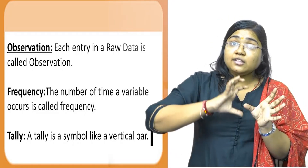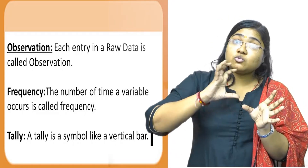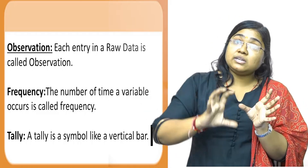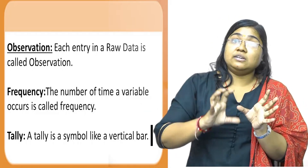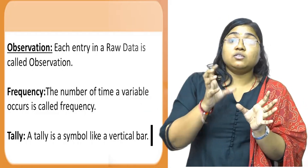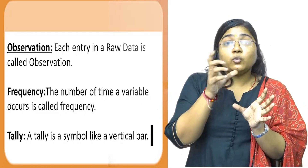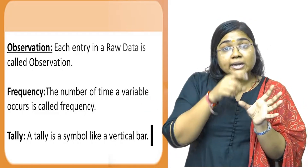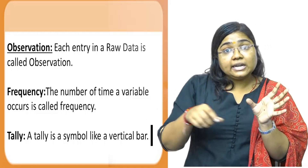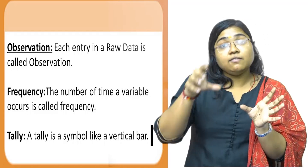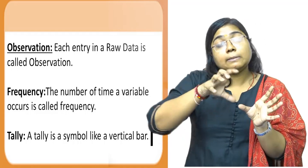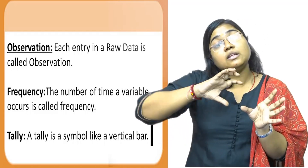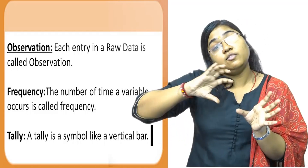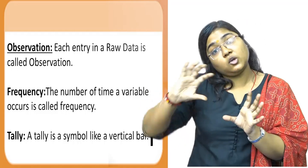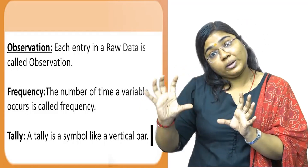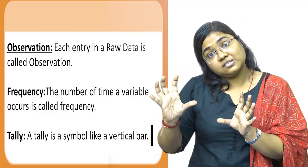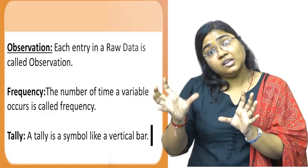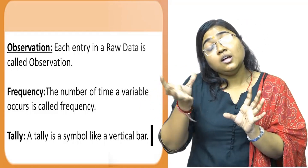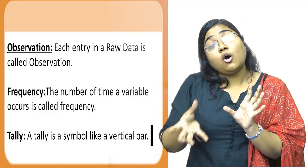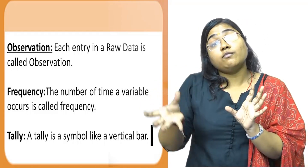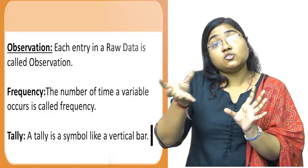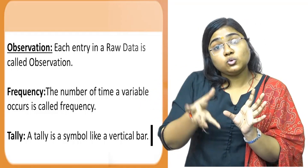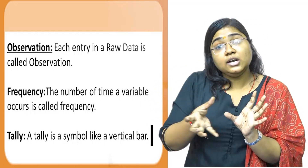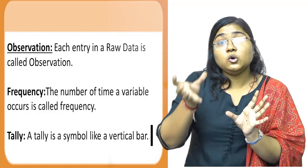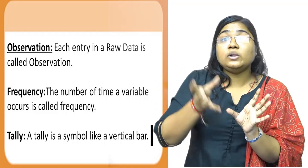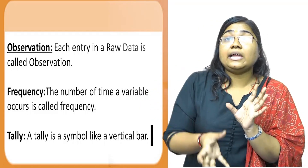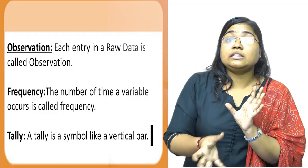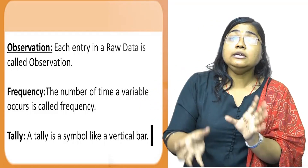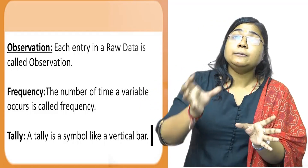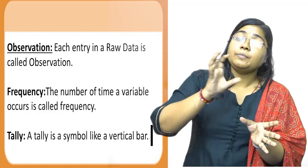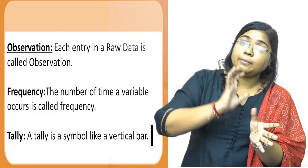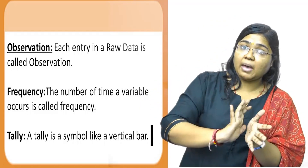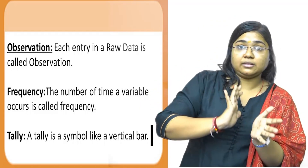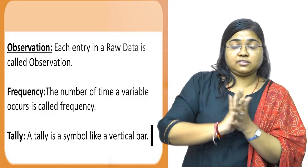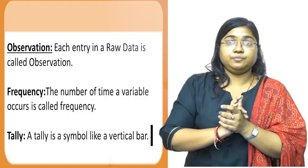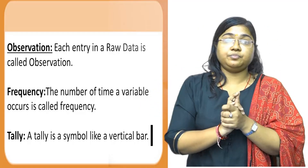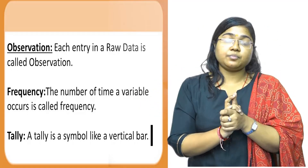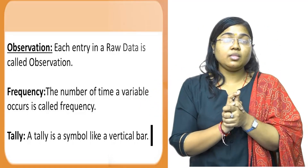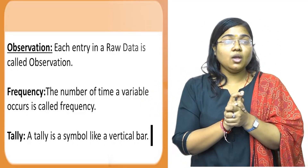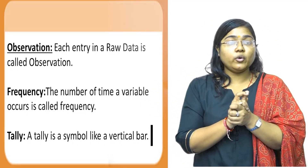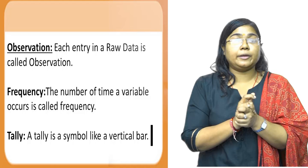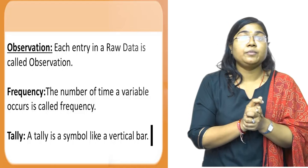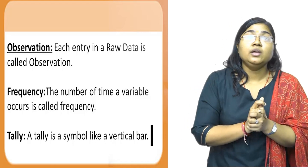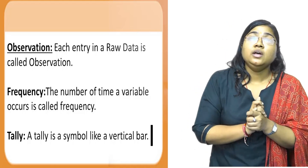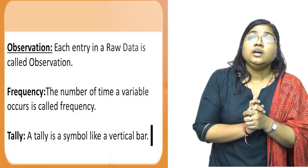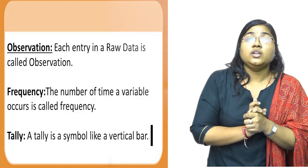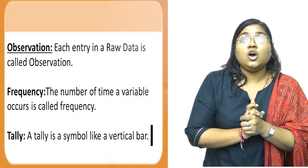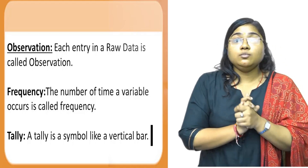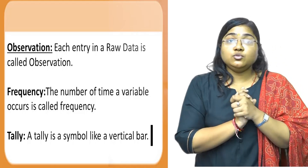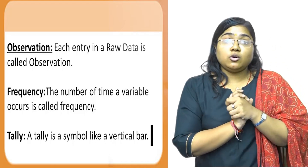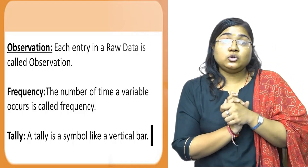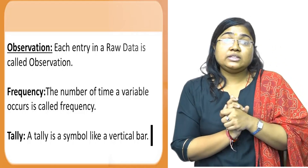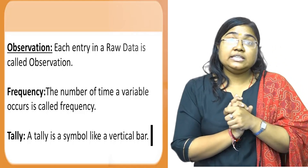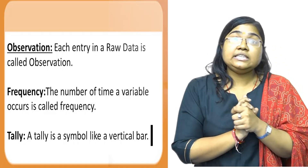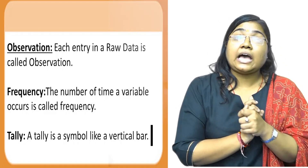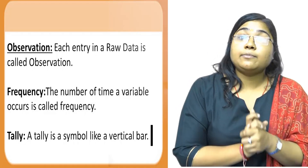So 20 students, 20 will be the frequency of the student who like the maths. Okay. Now